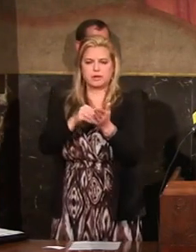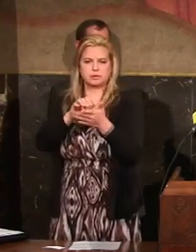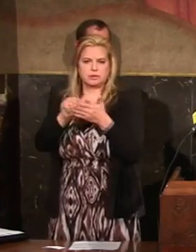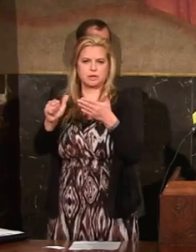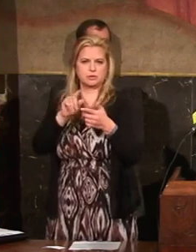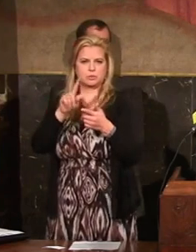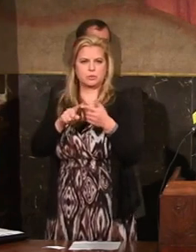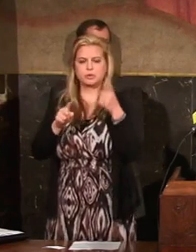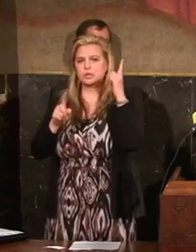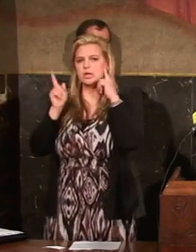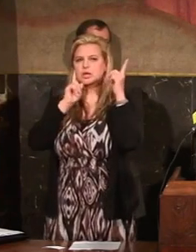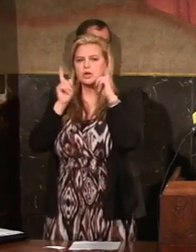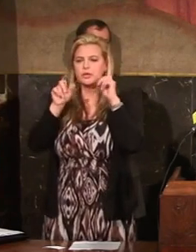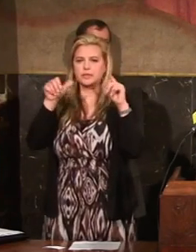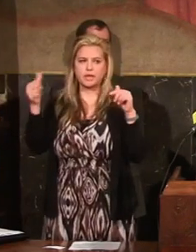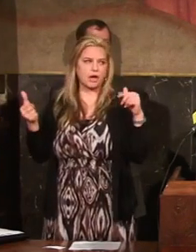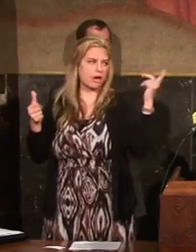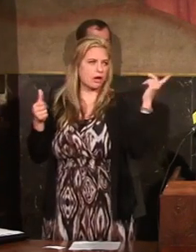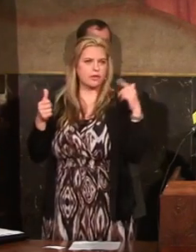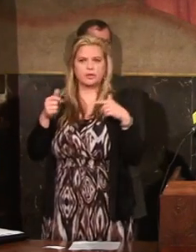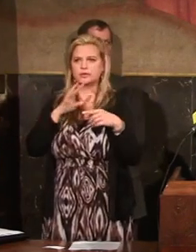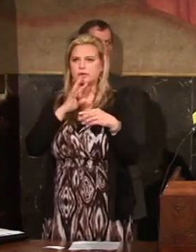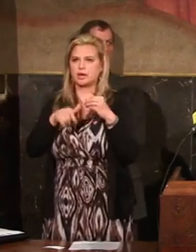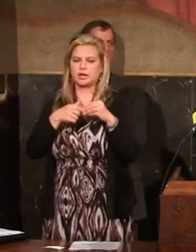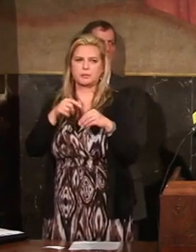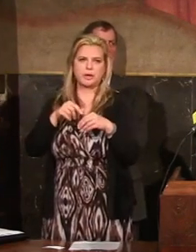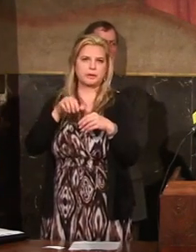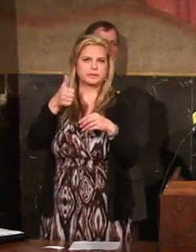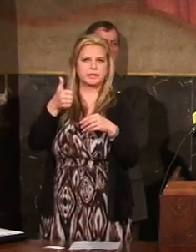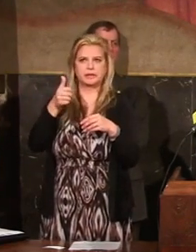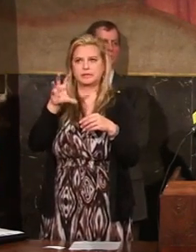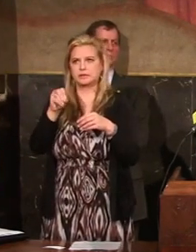you hear the other departments, they speak about 10, 50, $100 million.